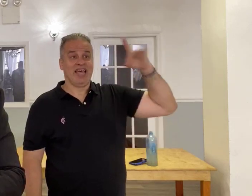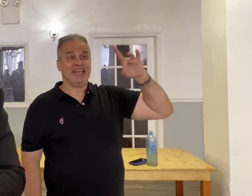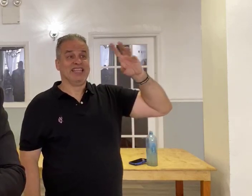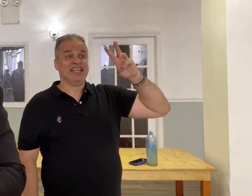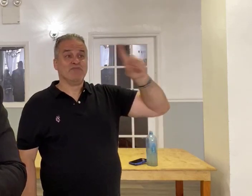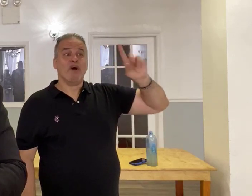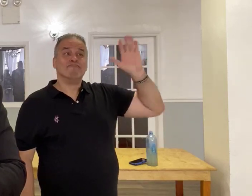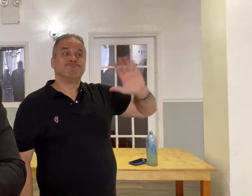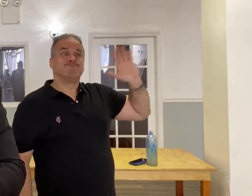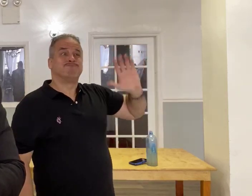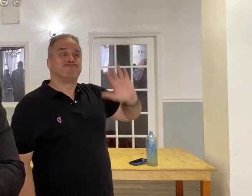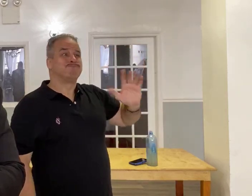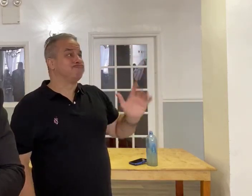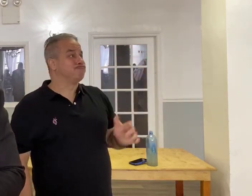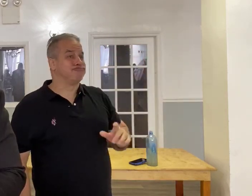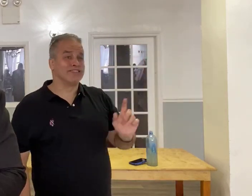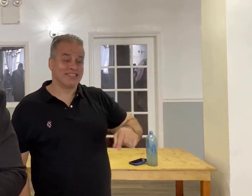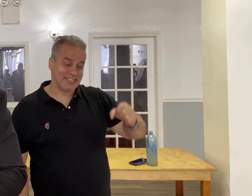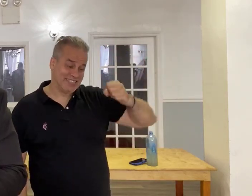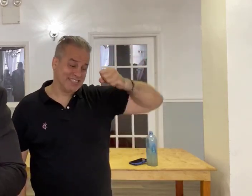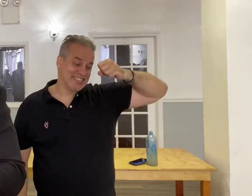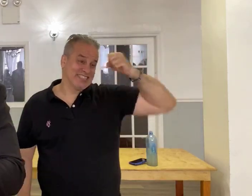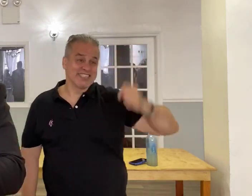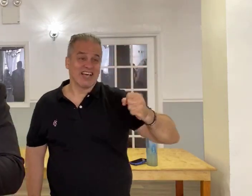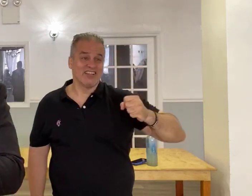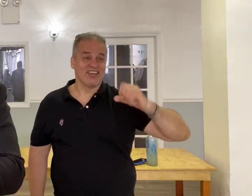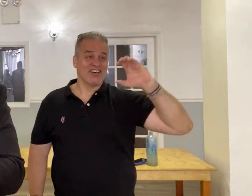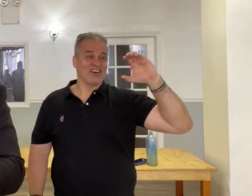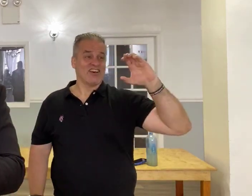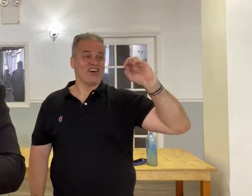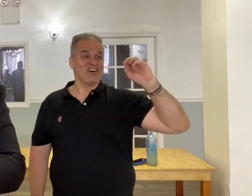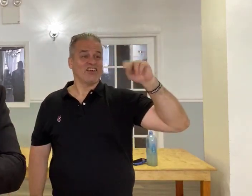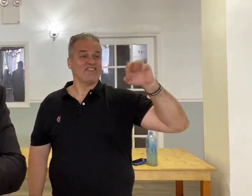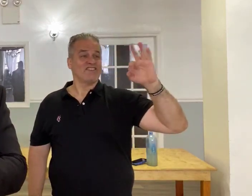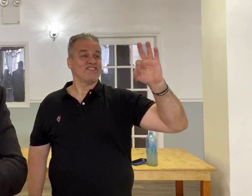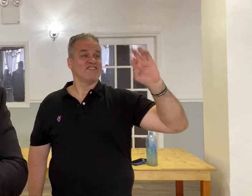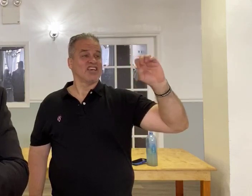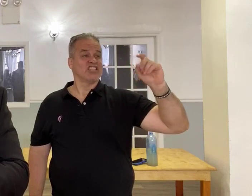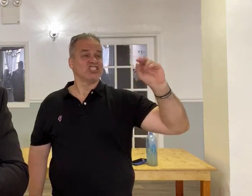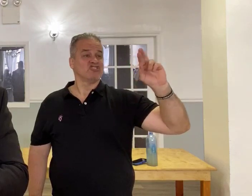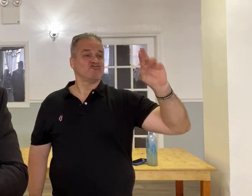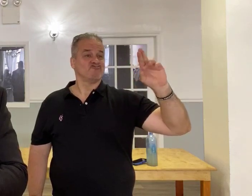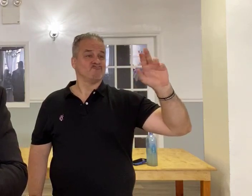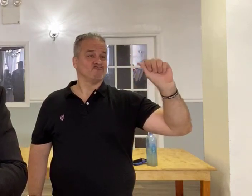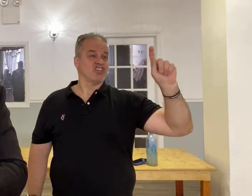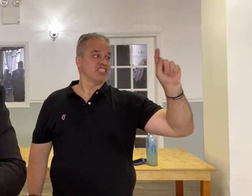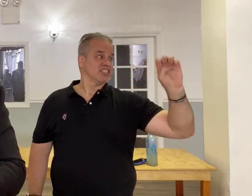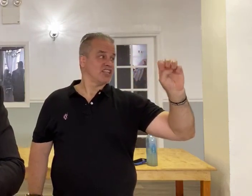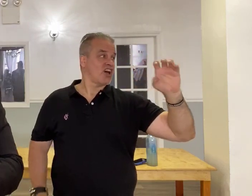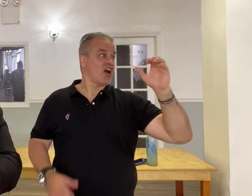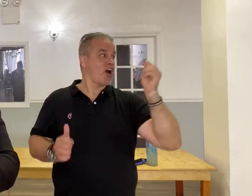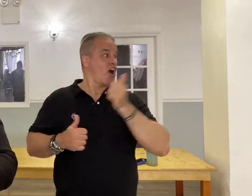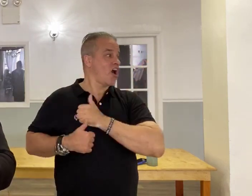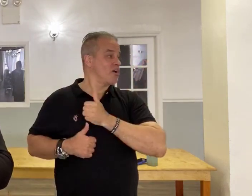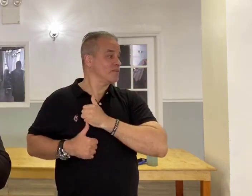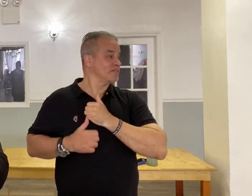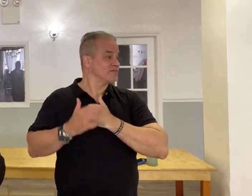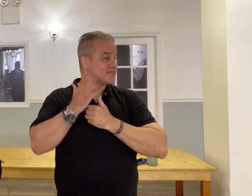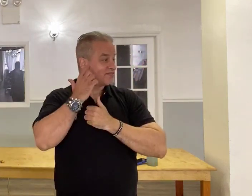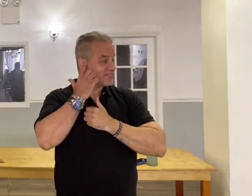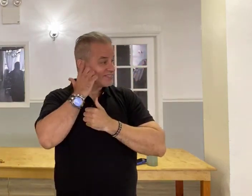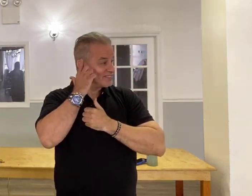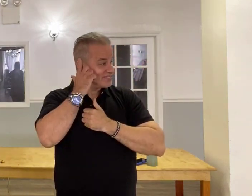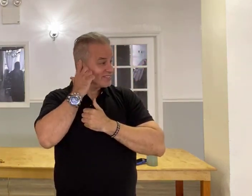1861, the Southern Confederate Army attacked Fort Sumter. And that marked